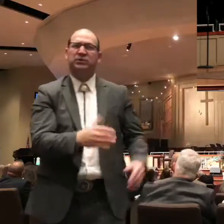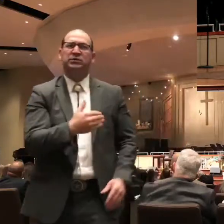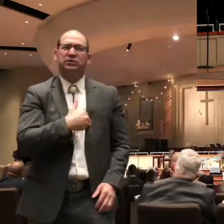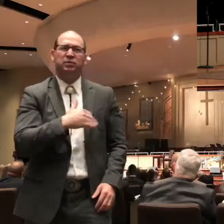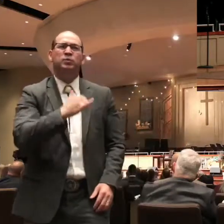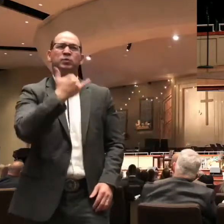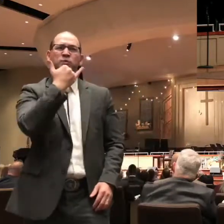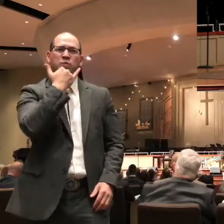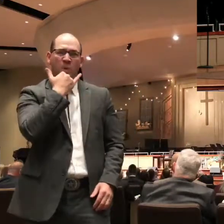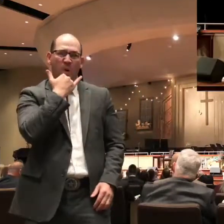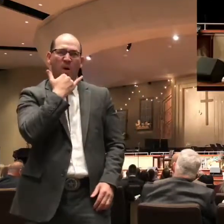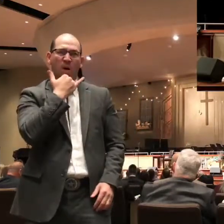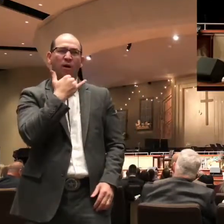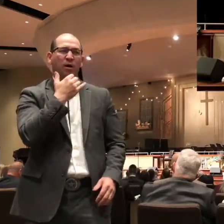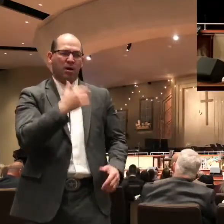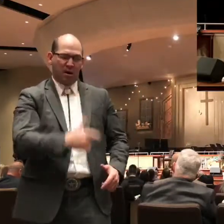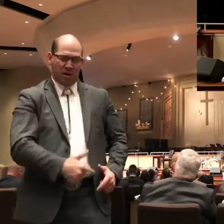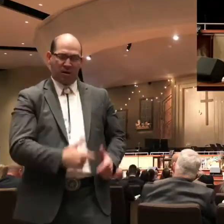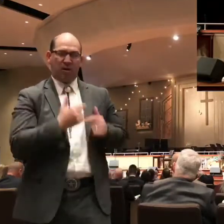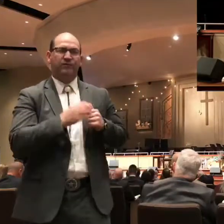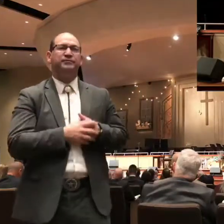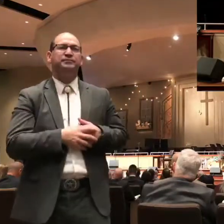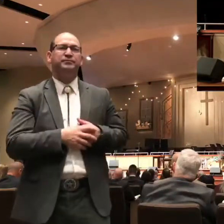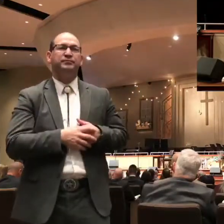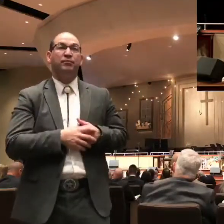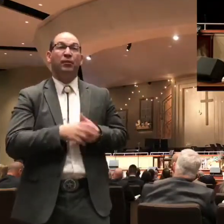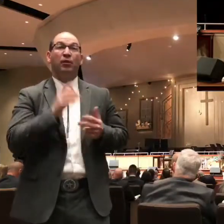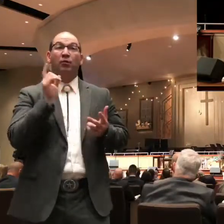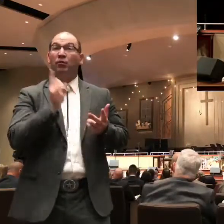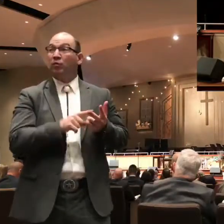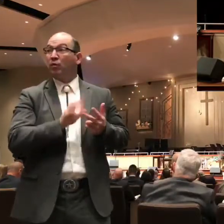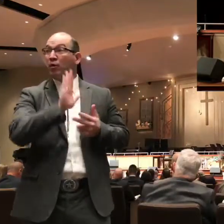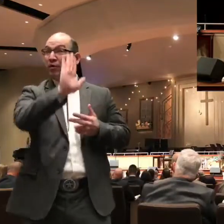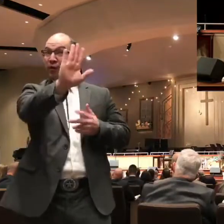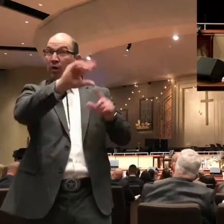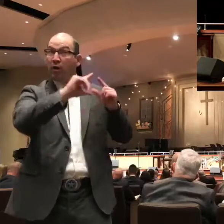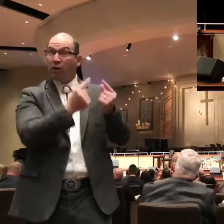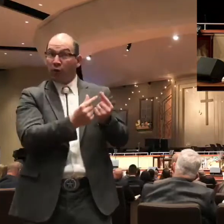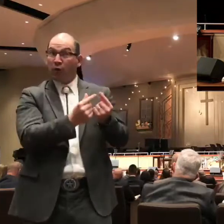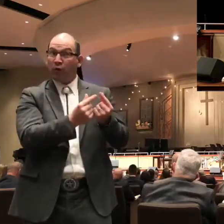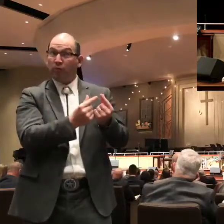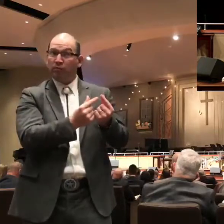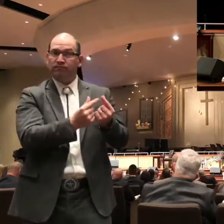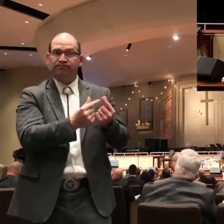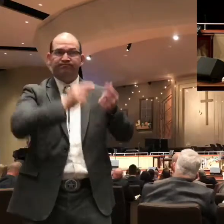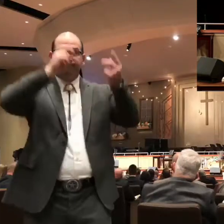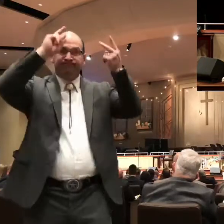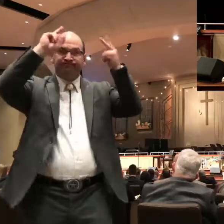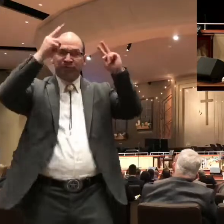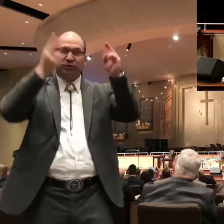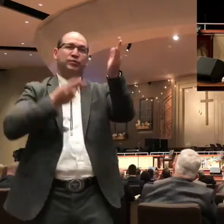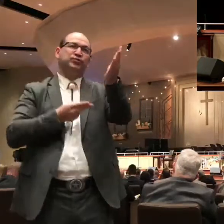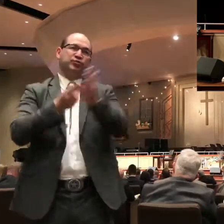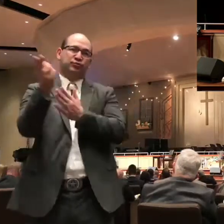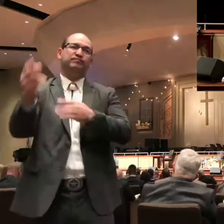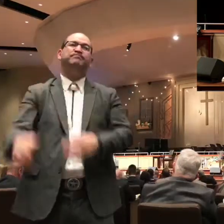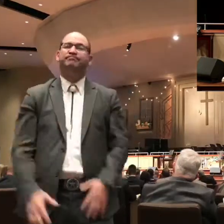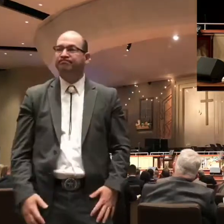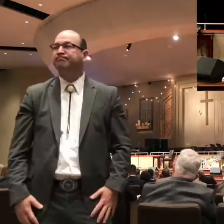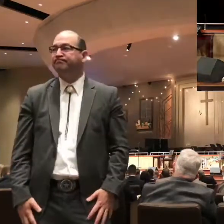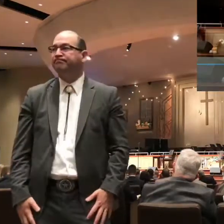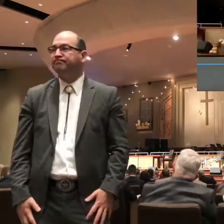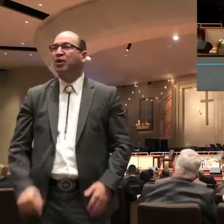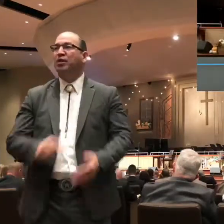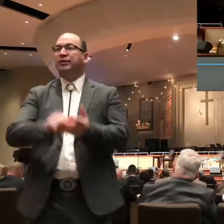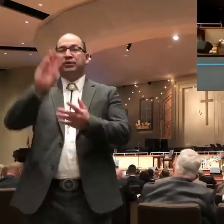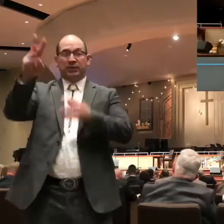Notice secondly, they of course have deceived followers. They have deceived followers. Now look at verse 6. The Bible